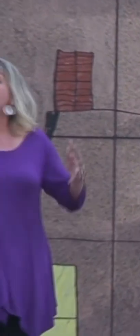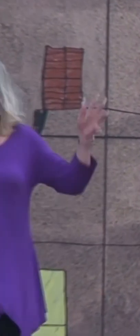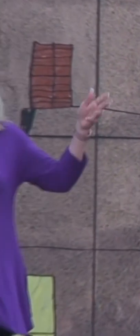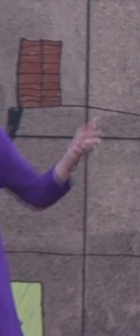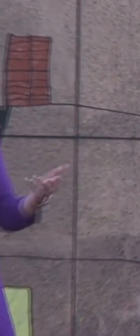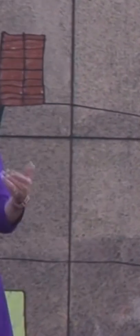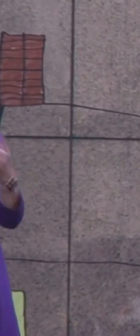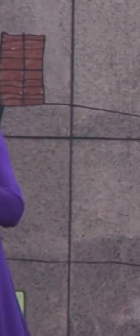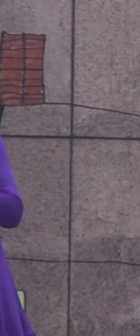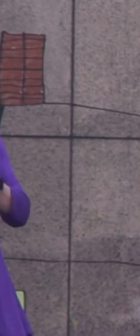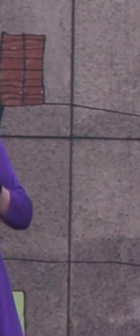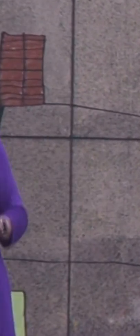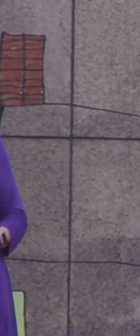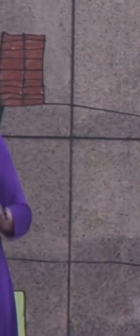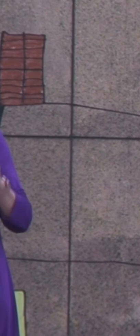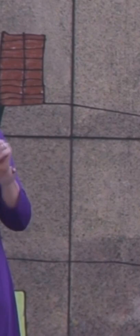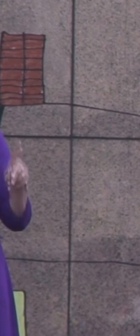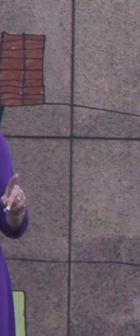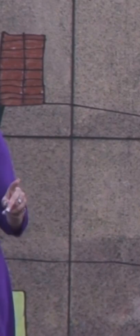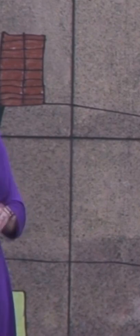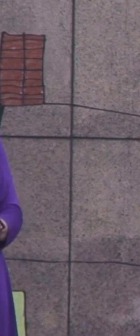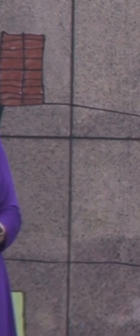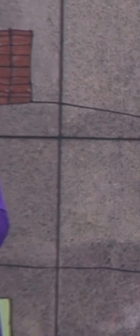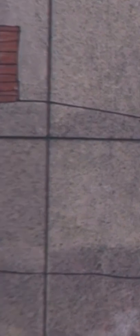Greetings, fellow human beings.